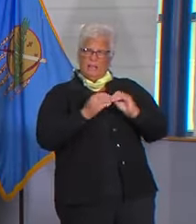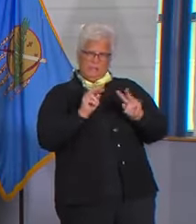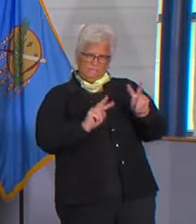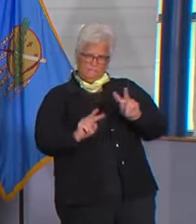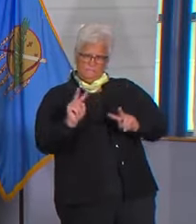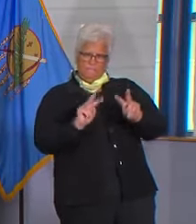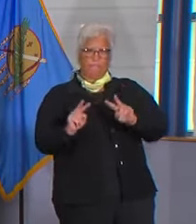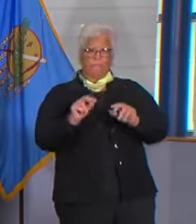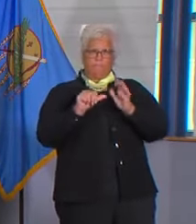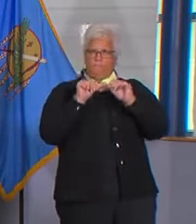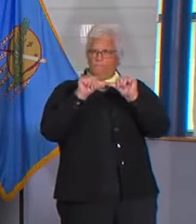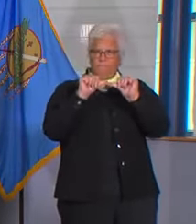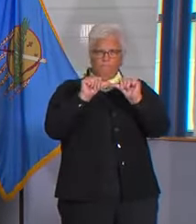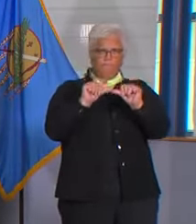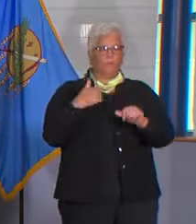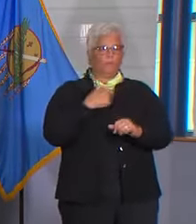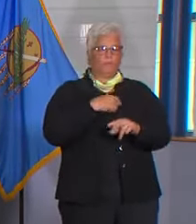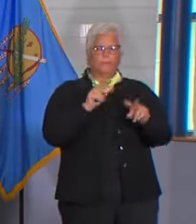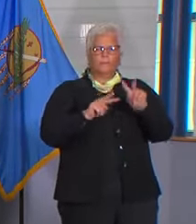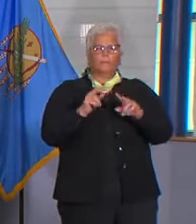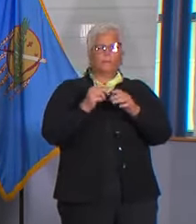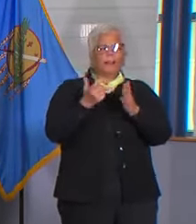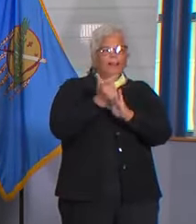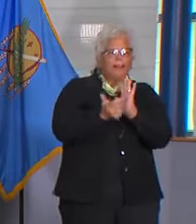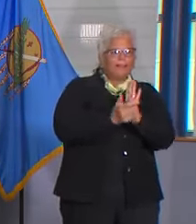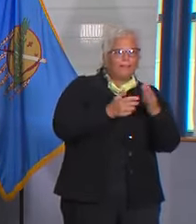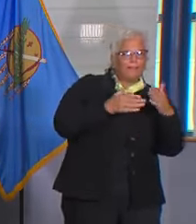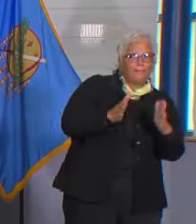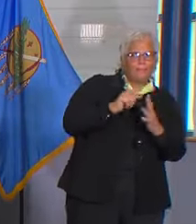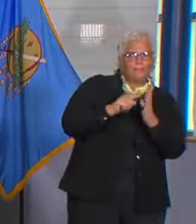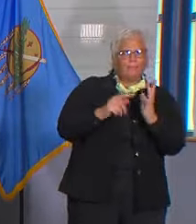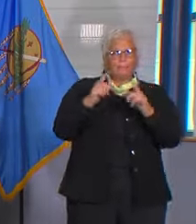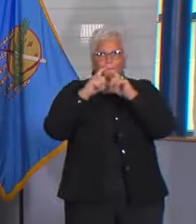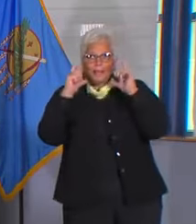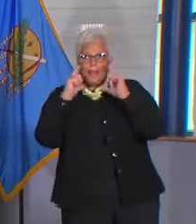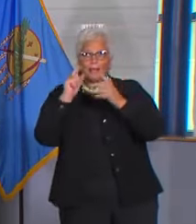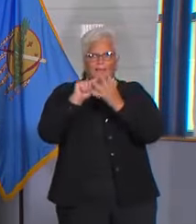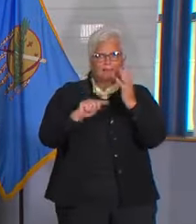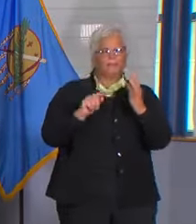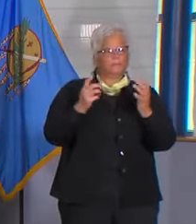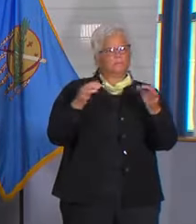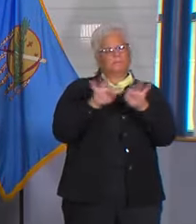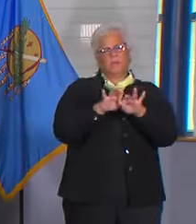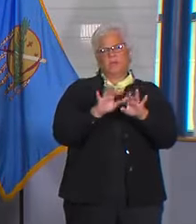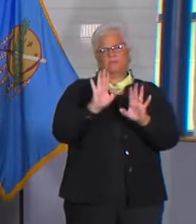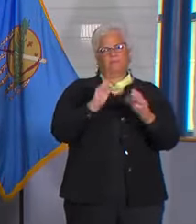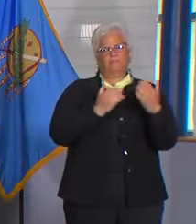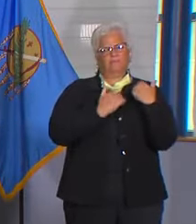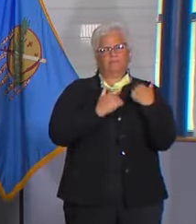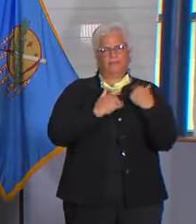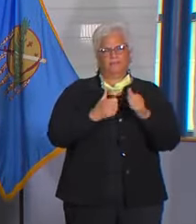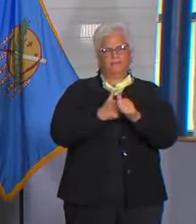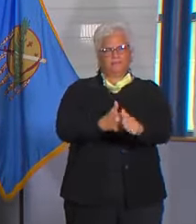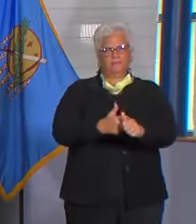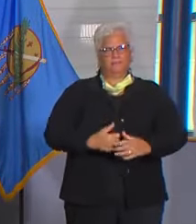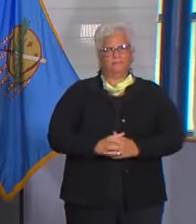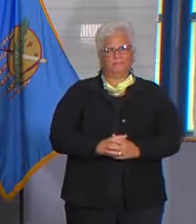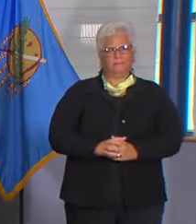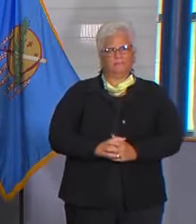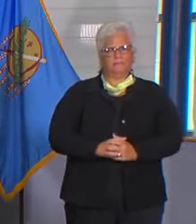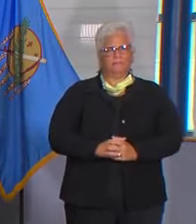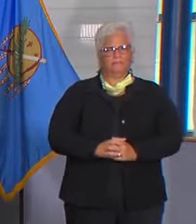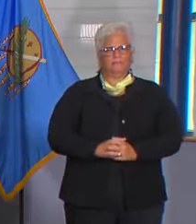large gathering, we recommend to get tested 5 to 7 days following that exposure and stay home and away from vulnerable populations while you're